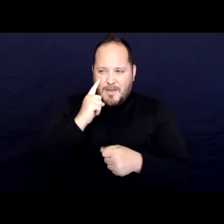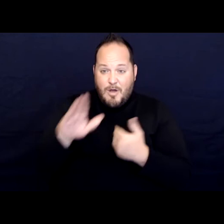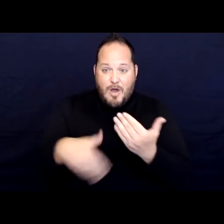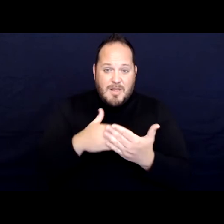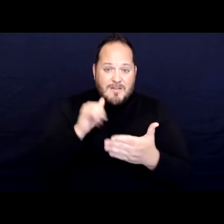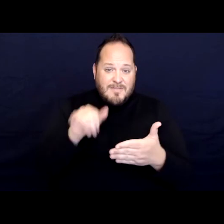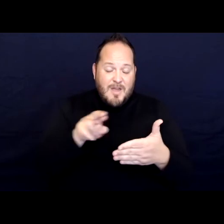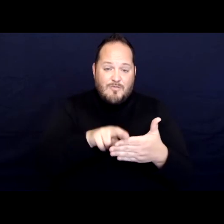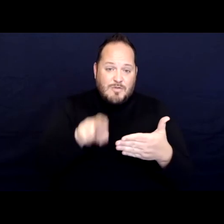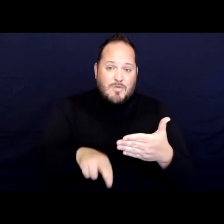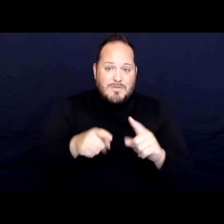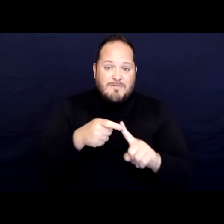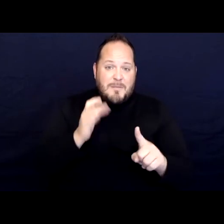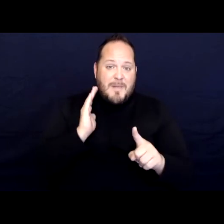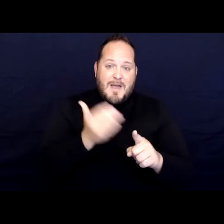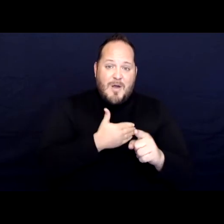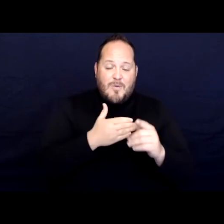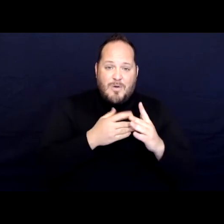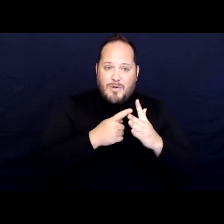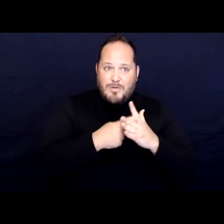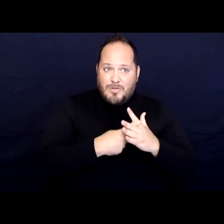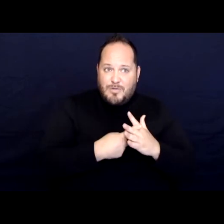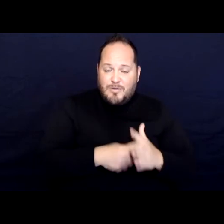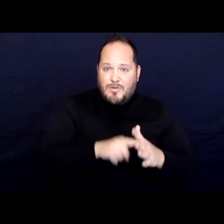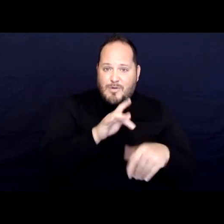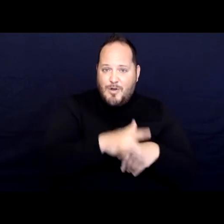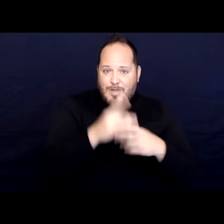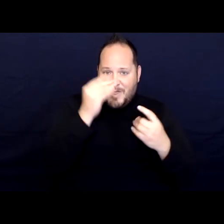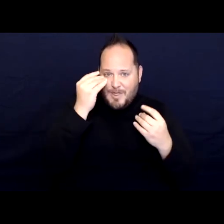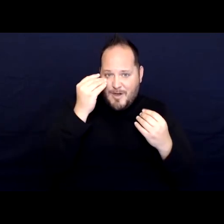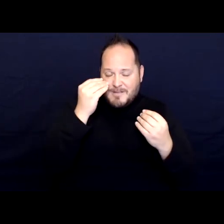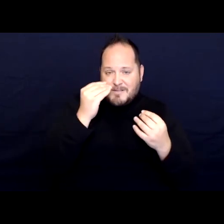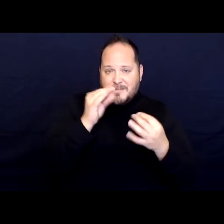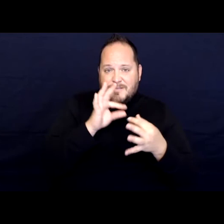sort of our thought process around um,